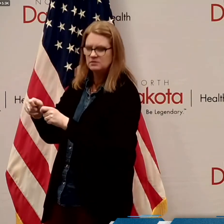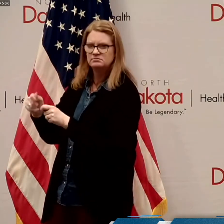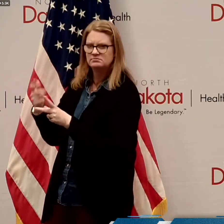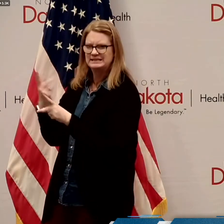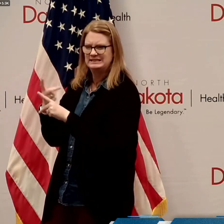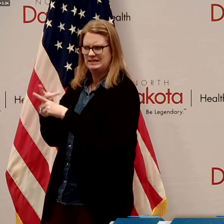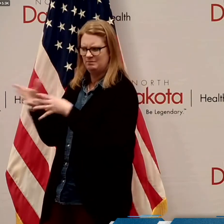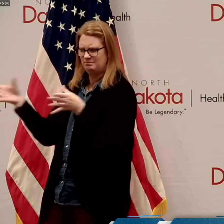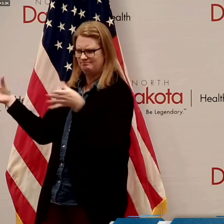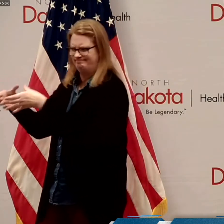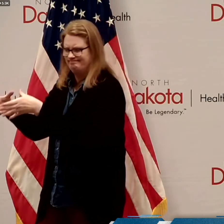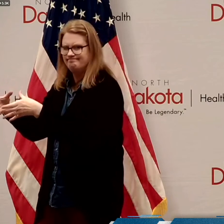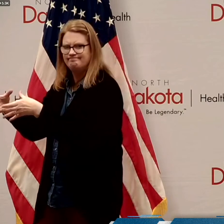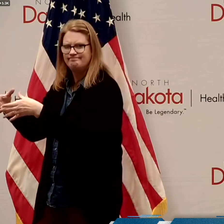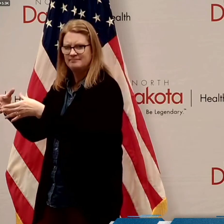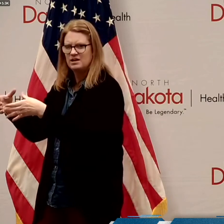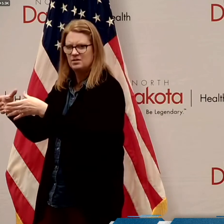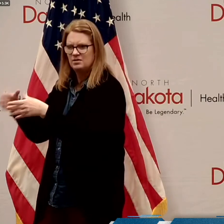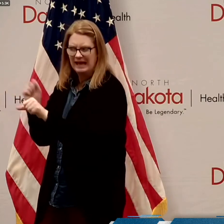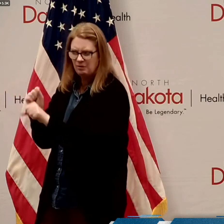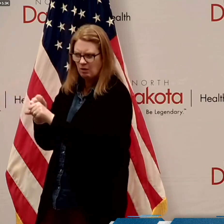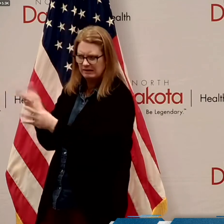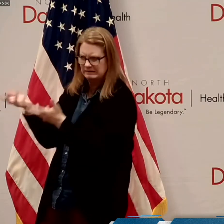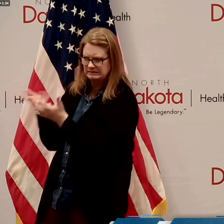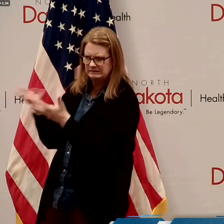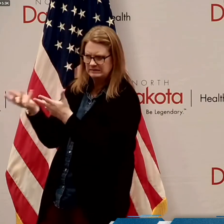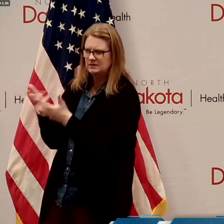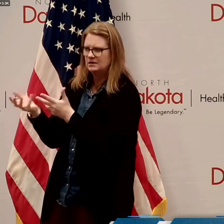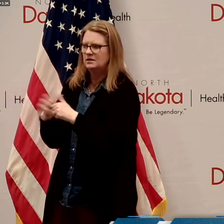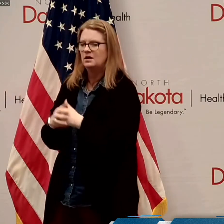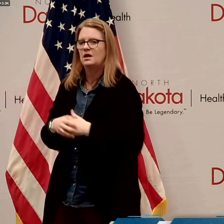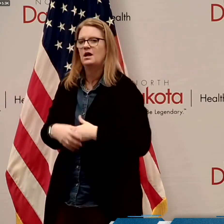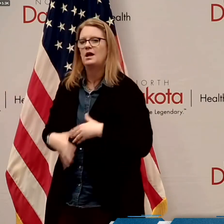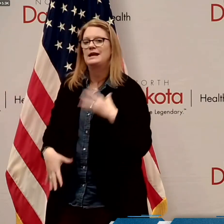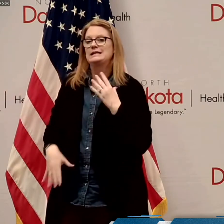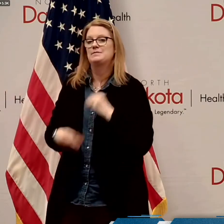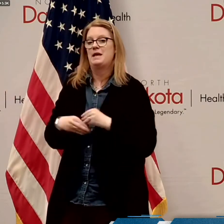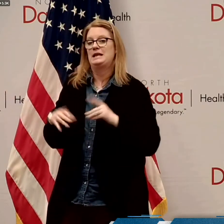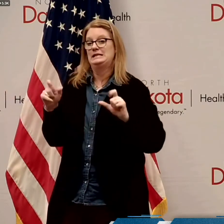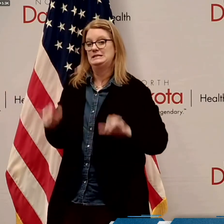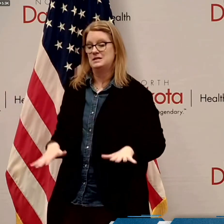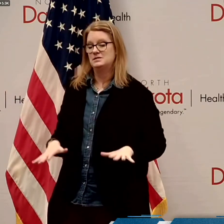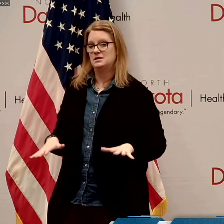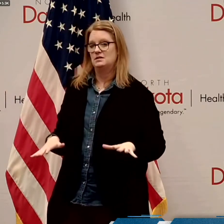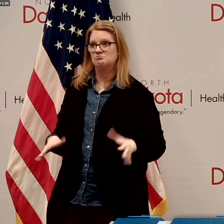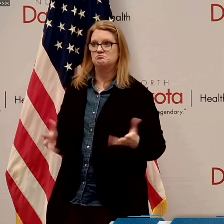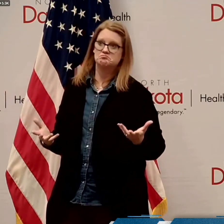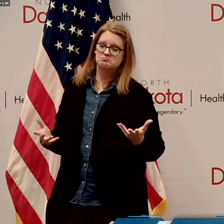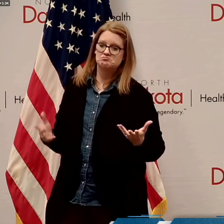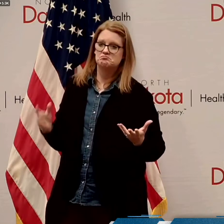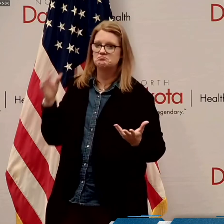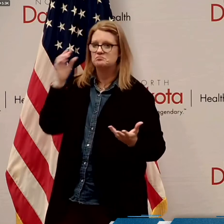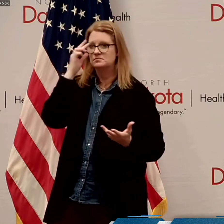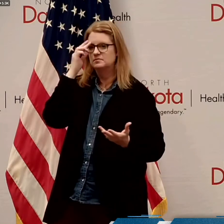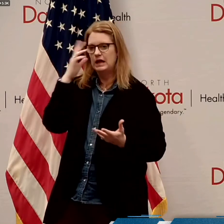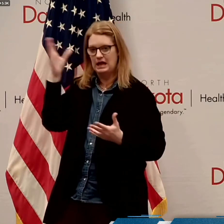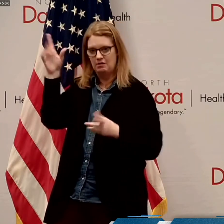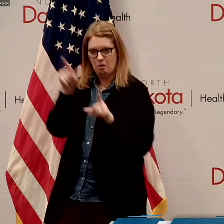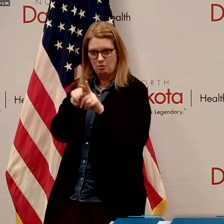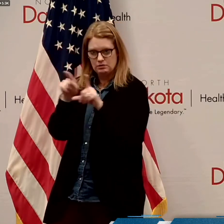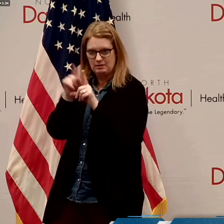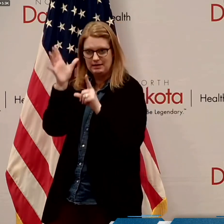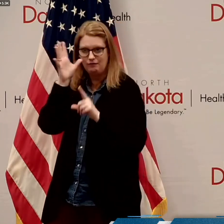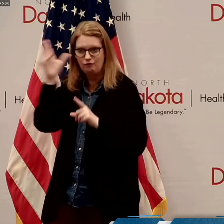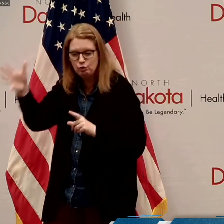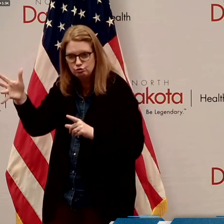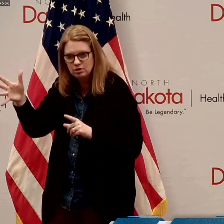we're working with them as part of our expanded testing that we talked about. In the future,